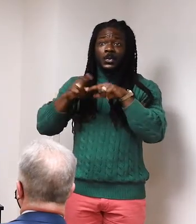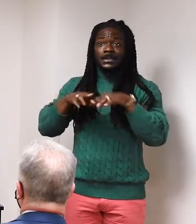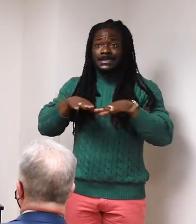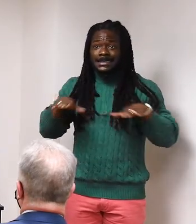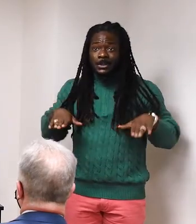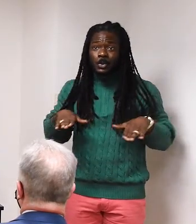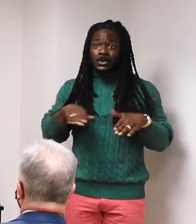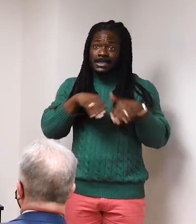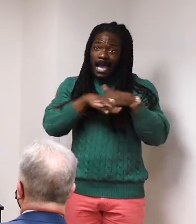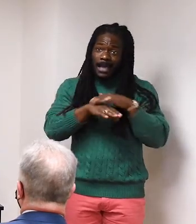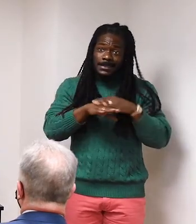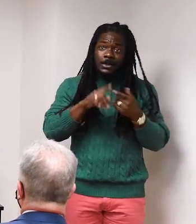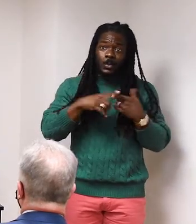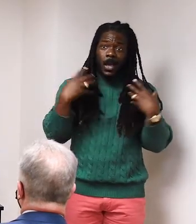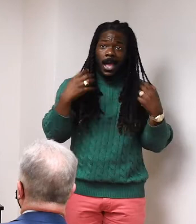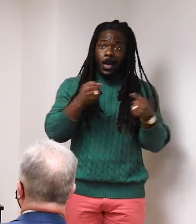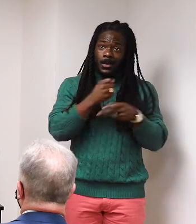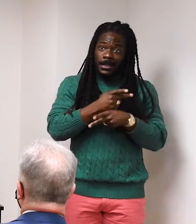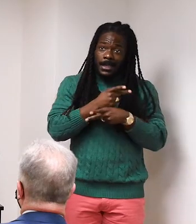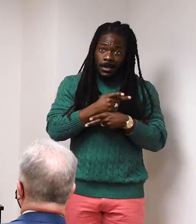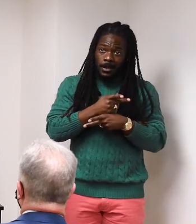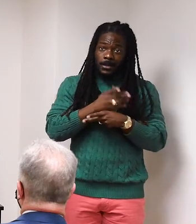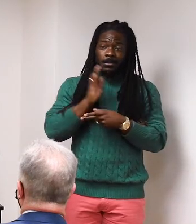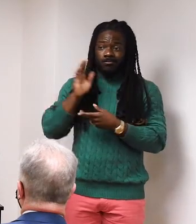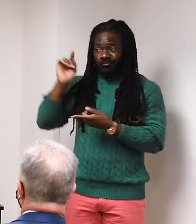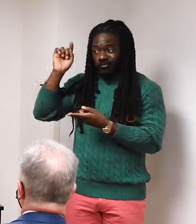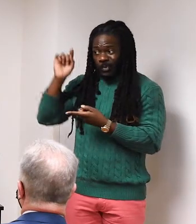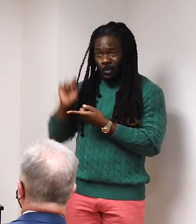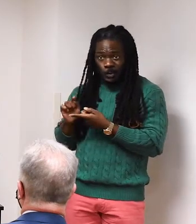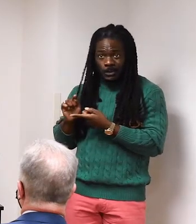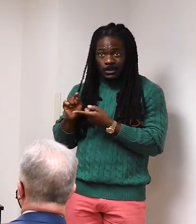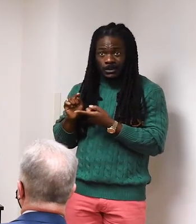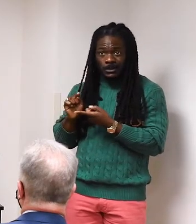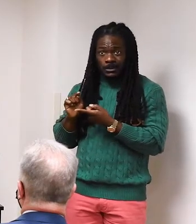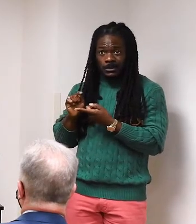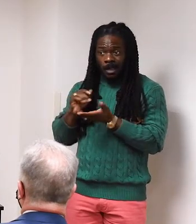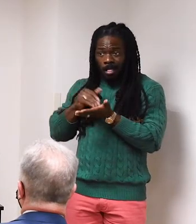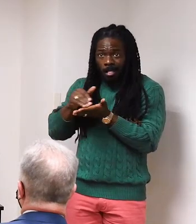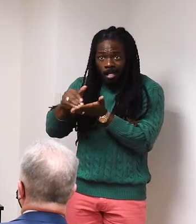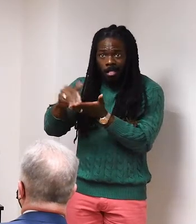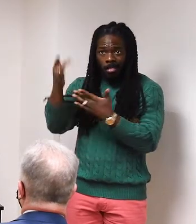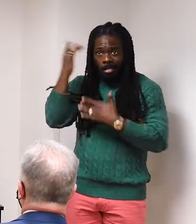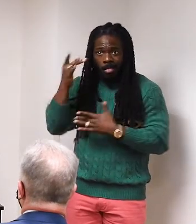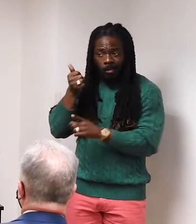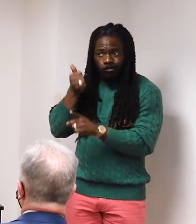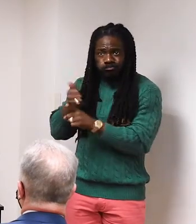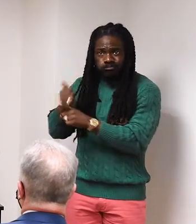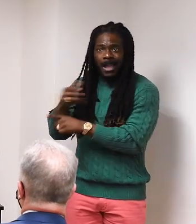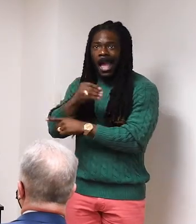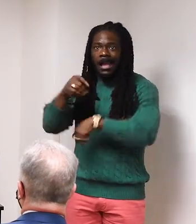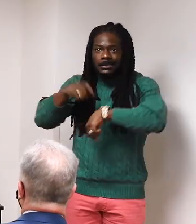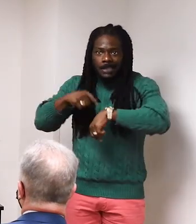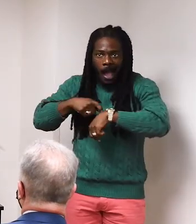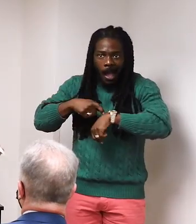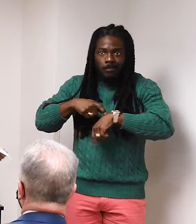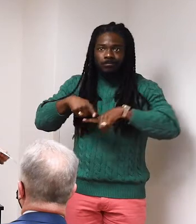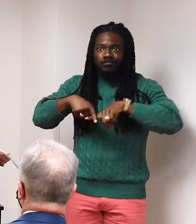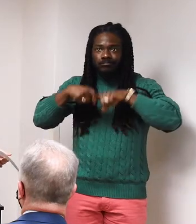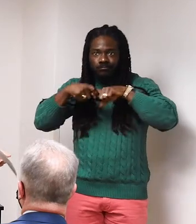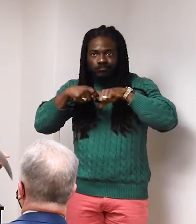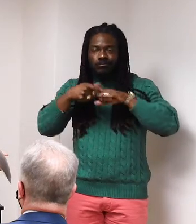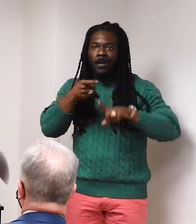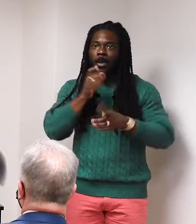children's access to health care reduces the frequency and duration of illnesses and time away from